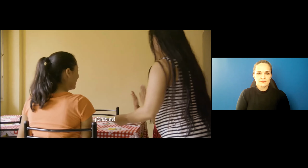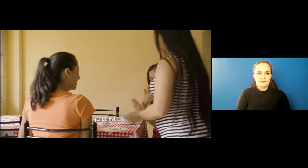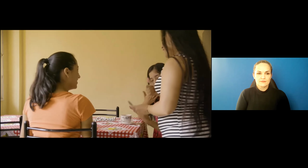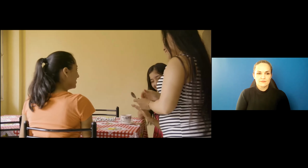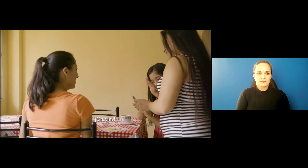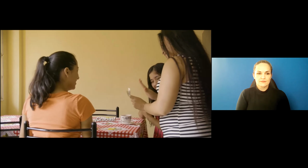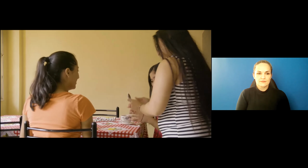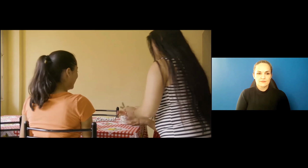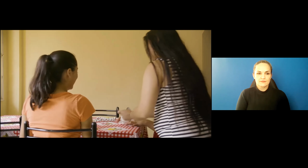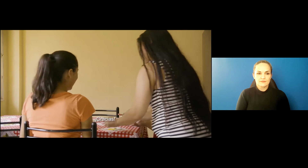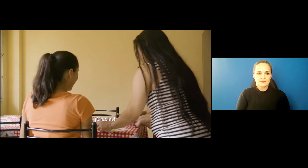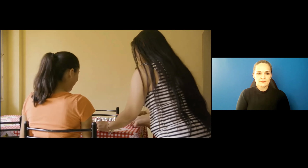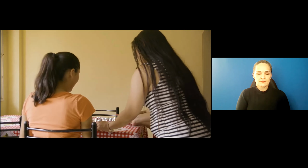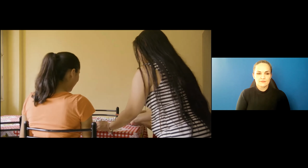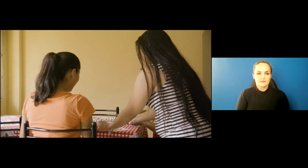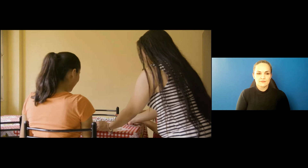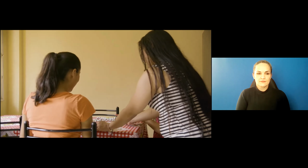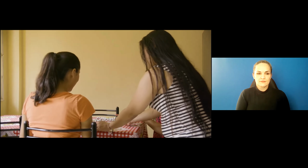Thank you.